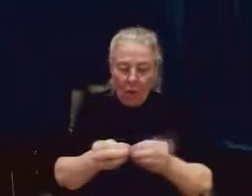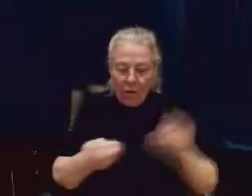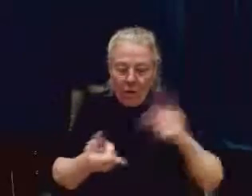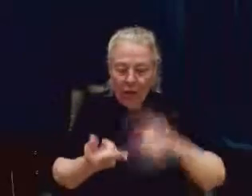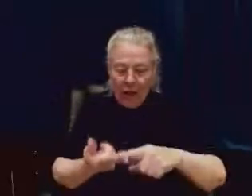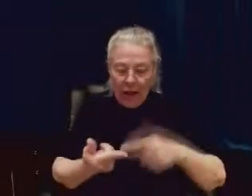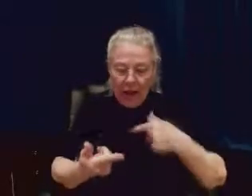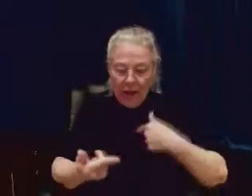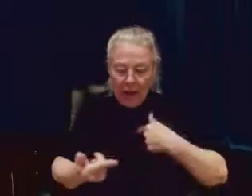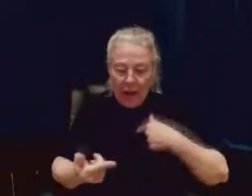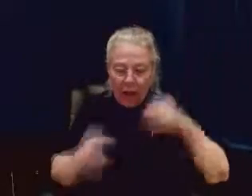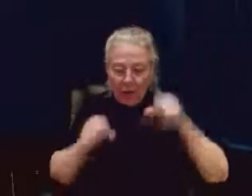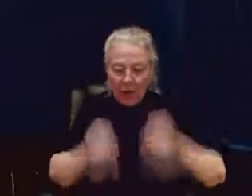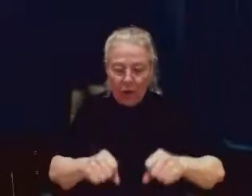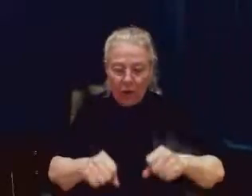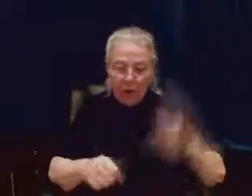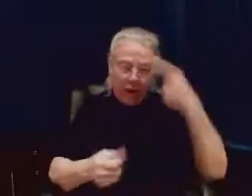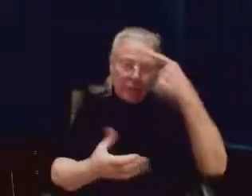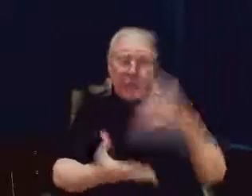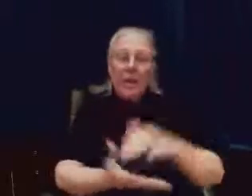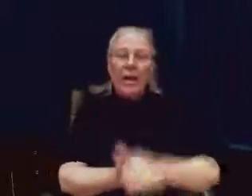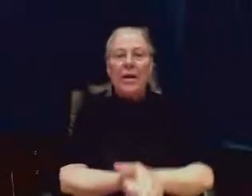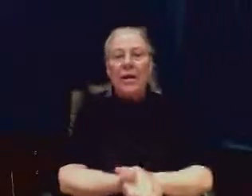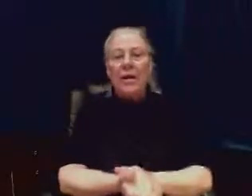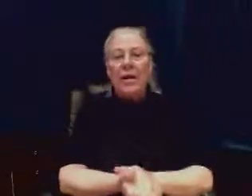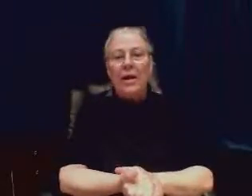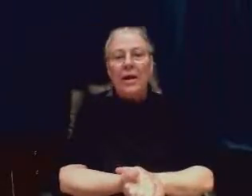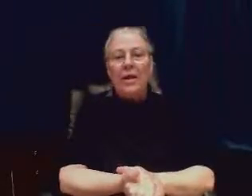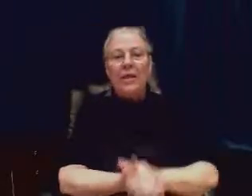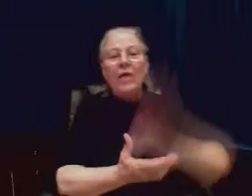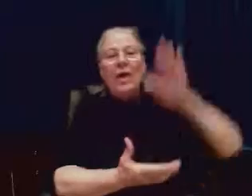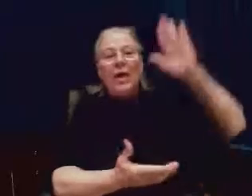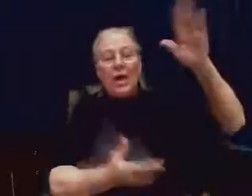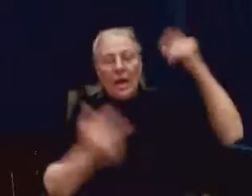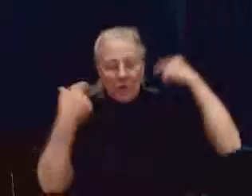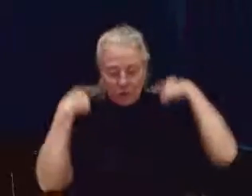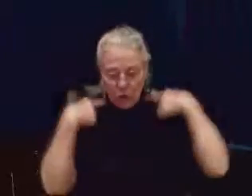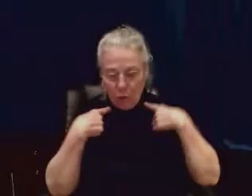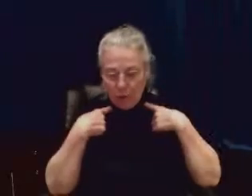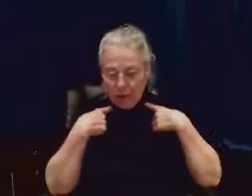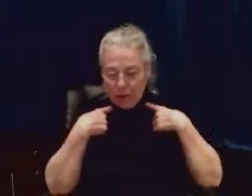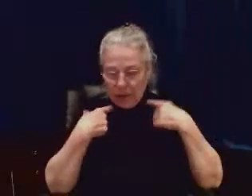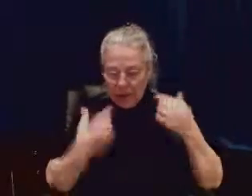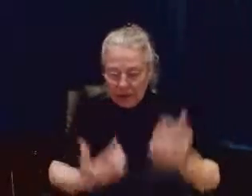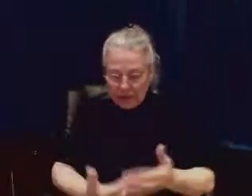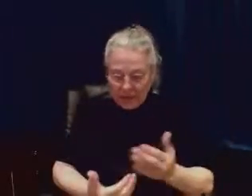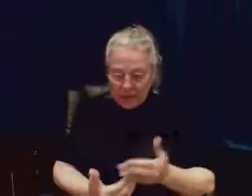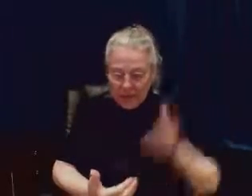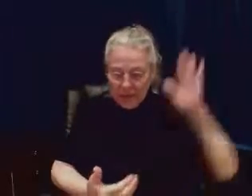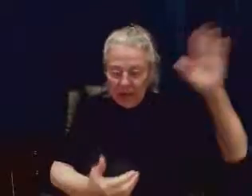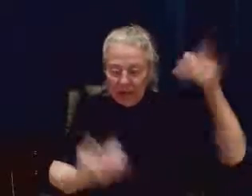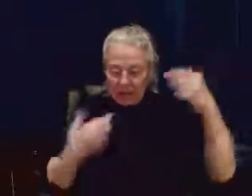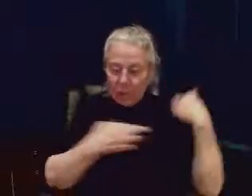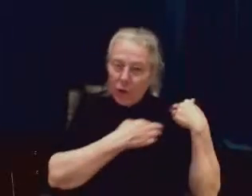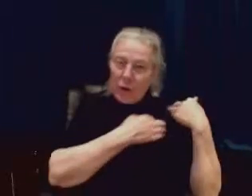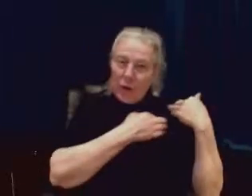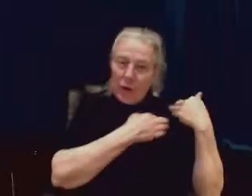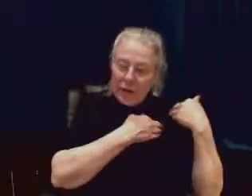more than I could believe. His yoke is easy, his burden